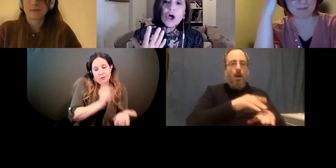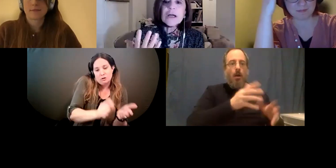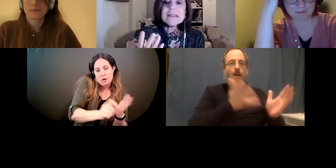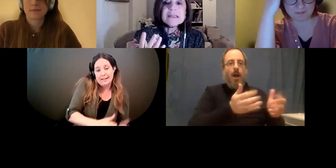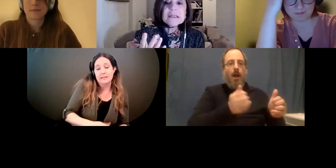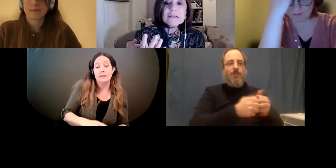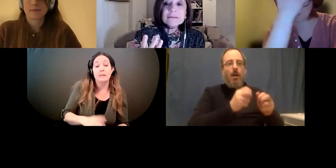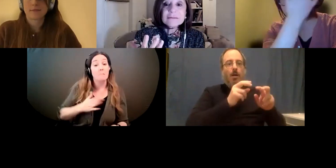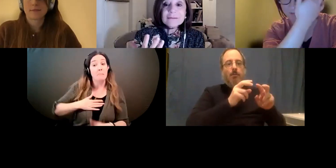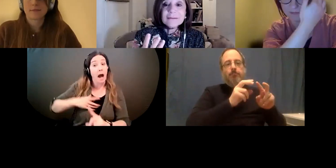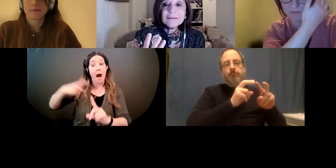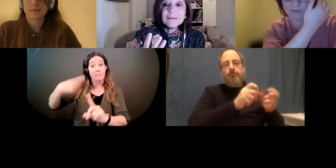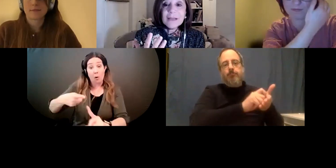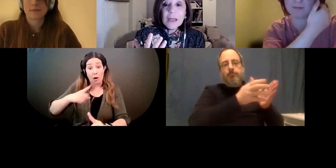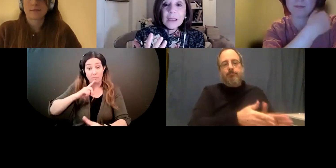we lost